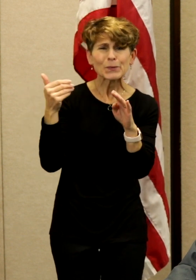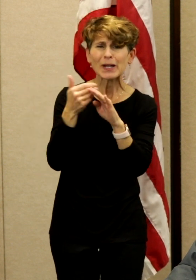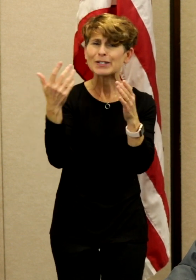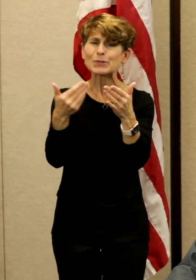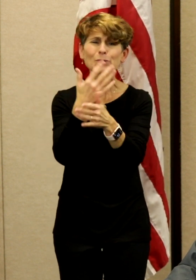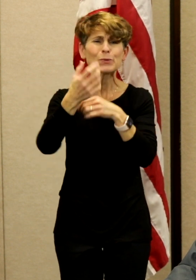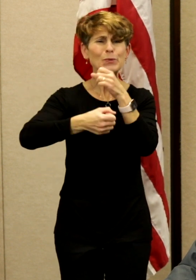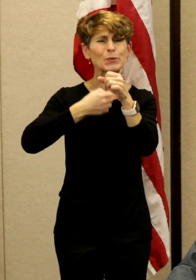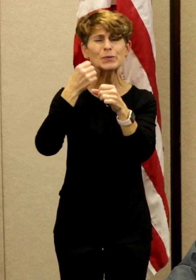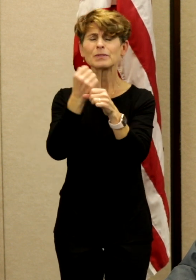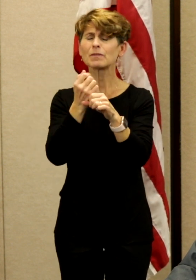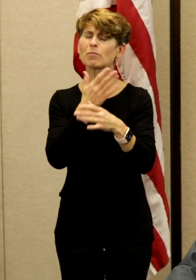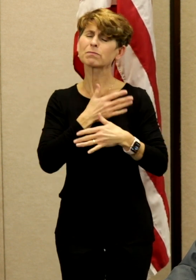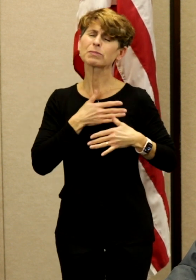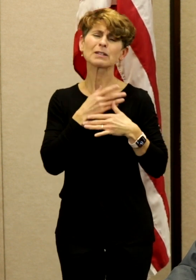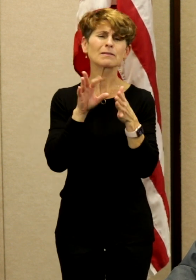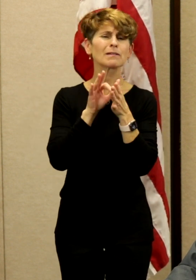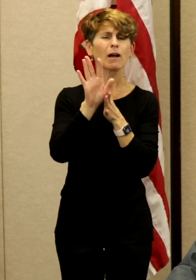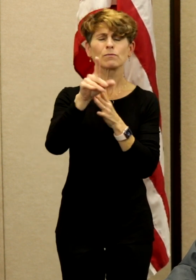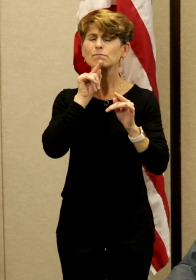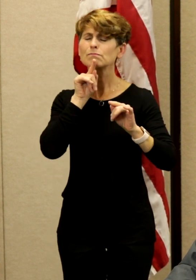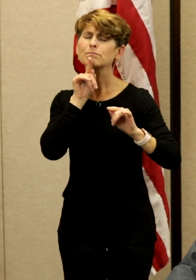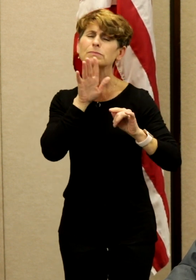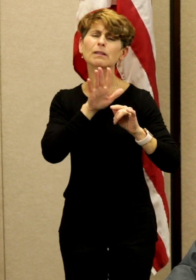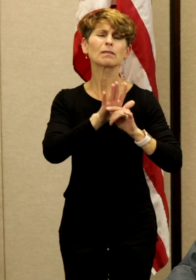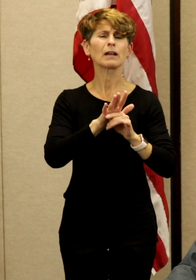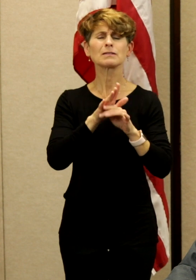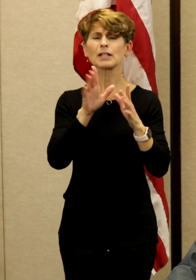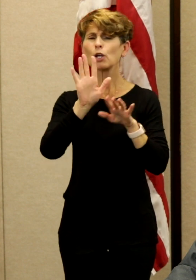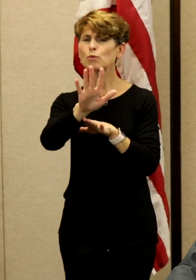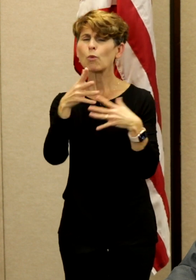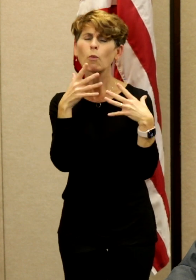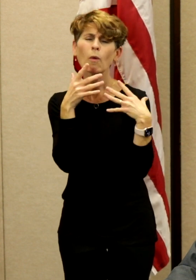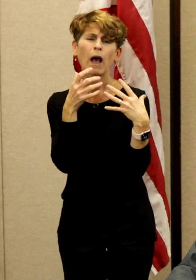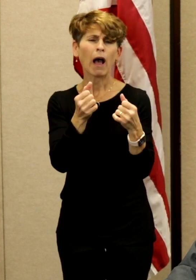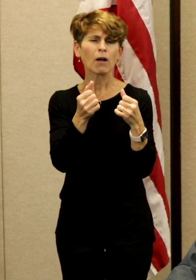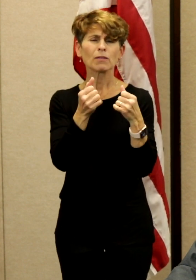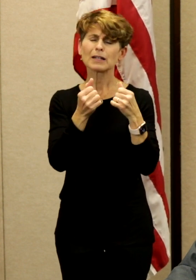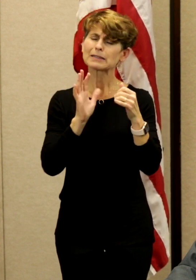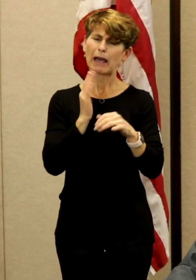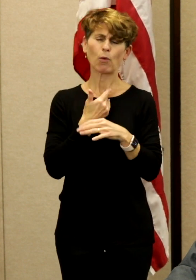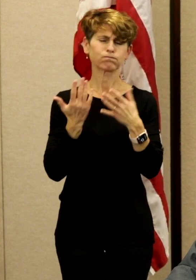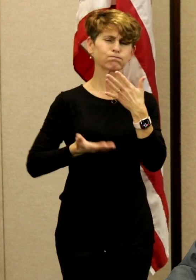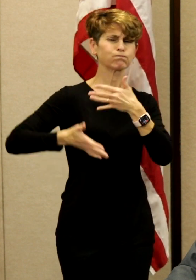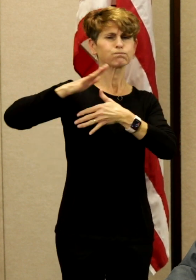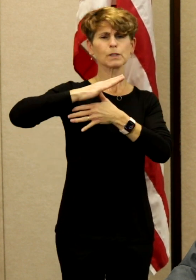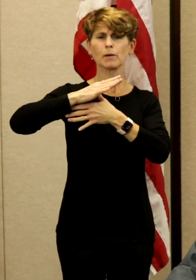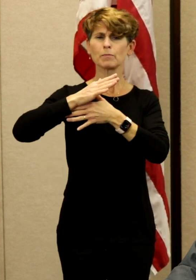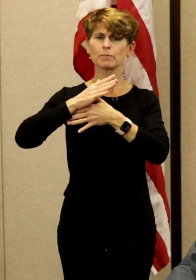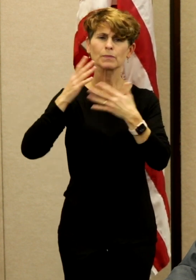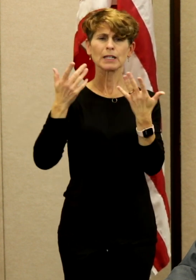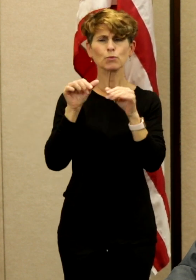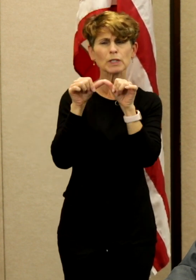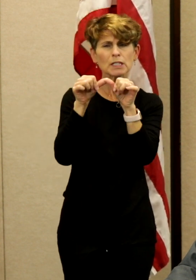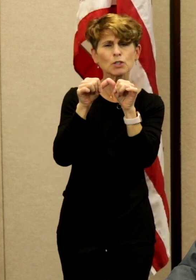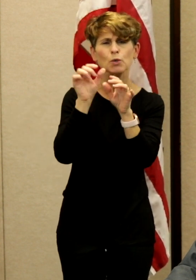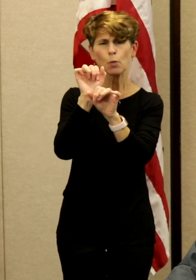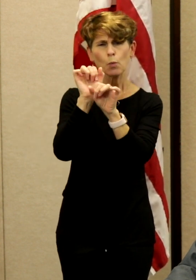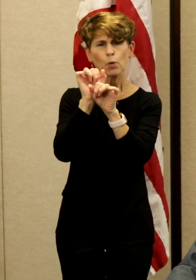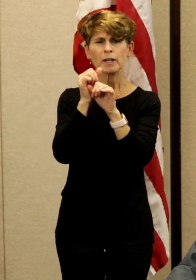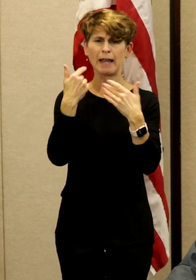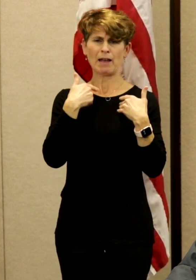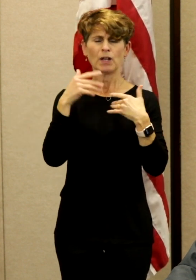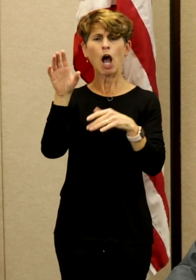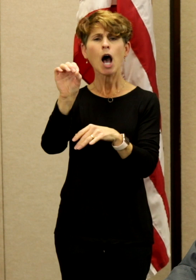year, let us count our blessings as well. Your health and well-being remain our top priority as we continue working to make Oswego